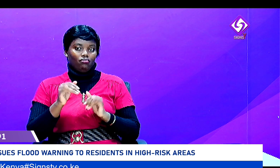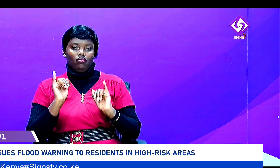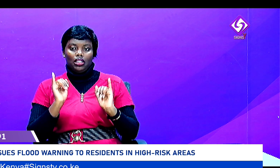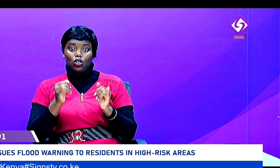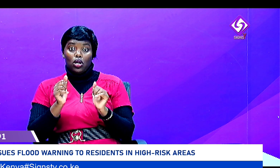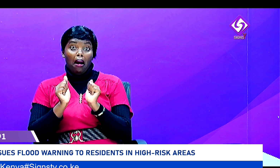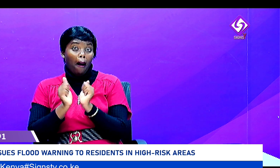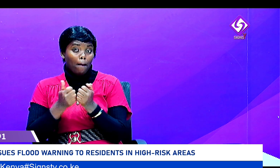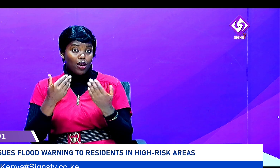On other news,